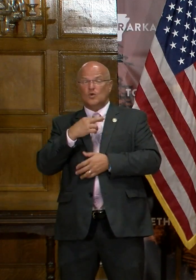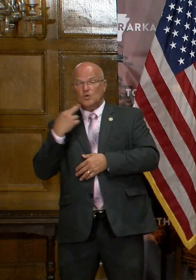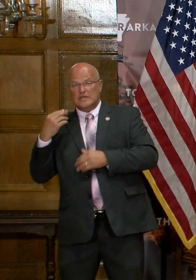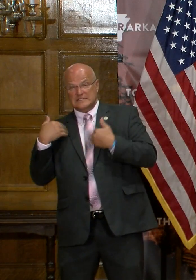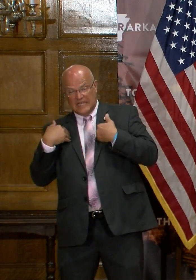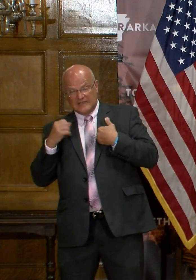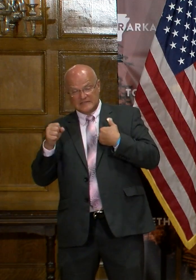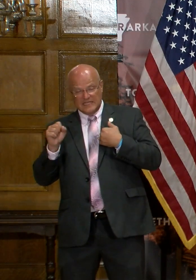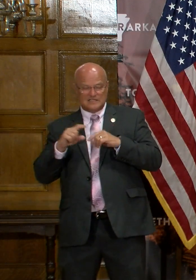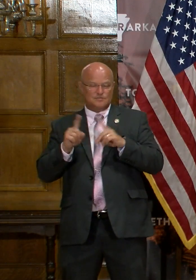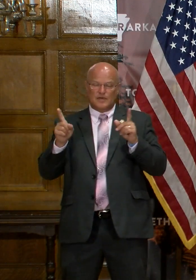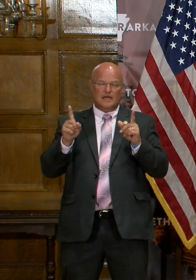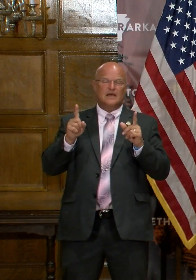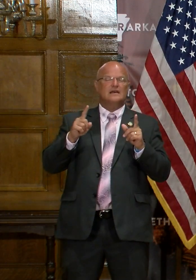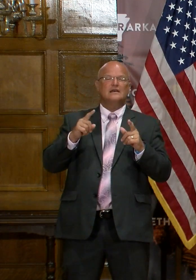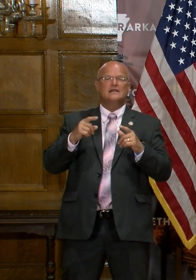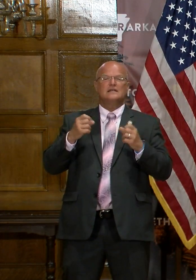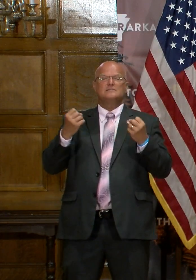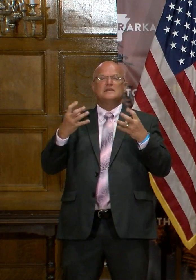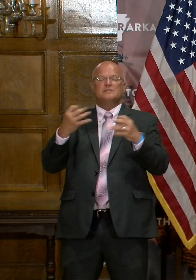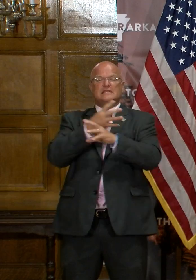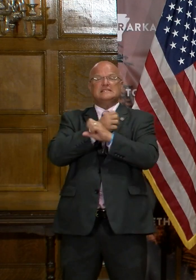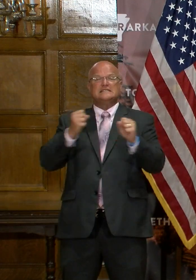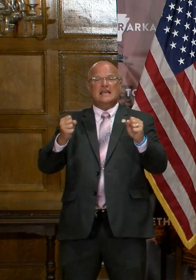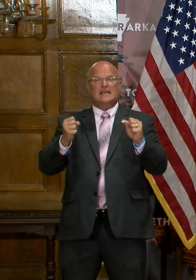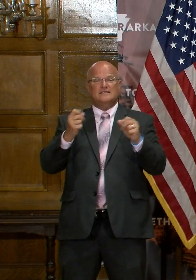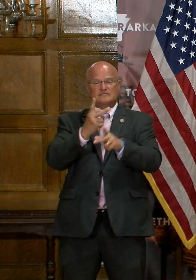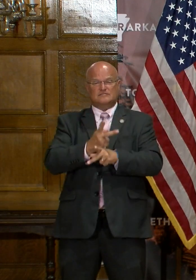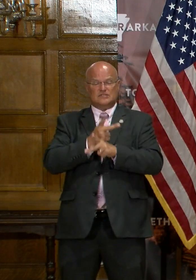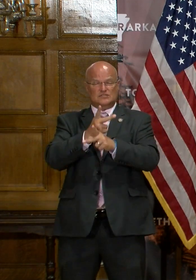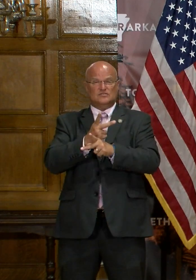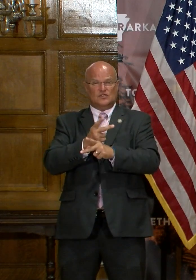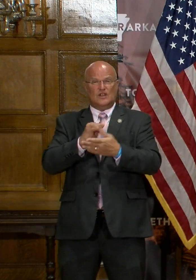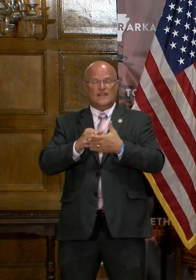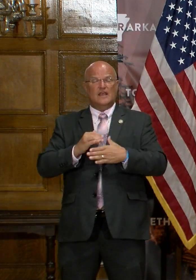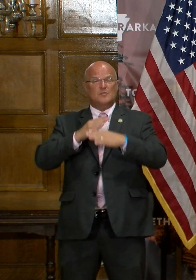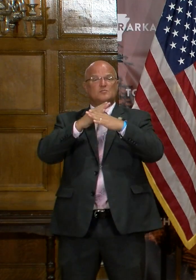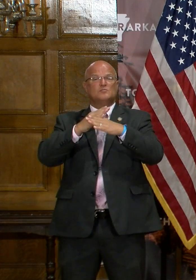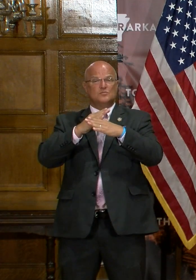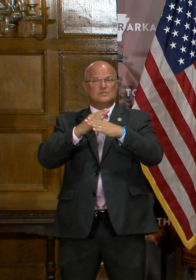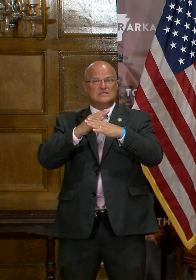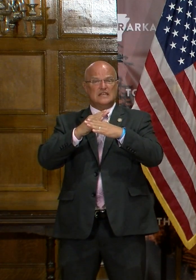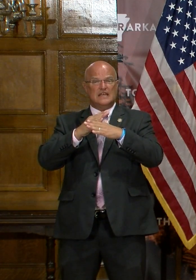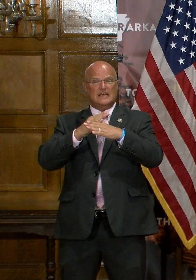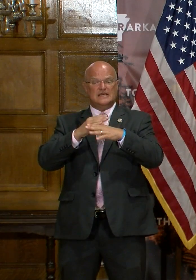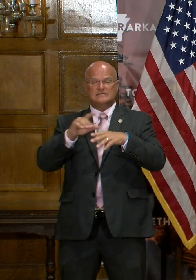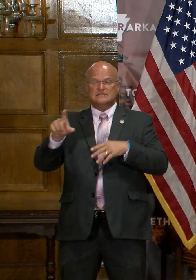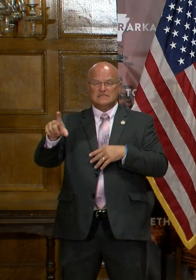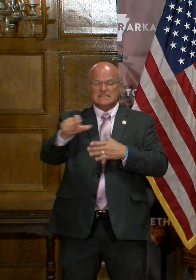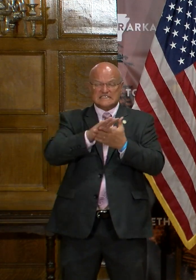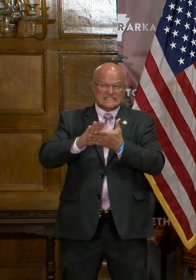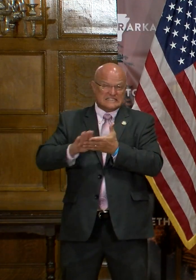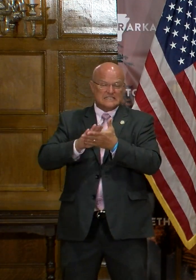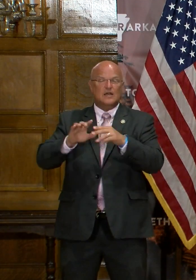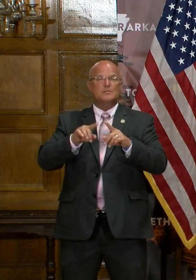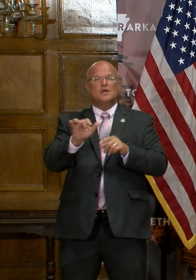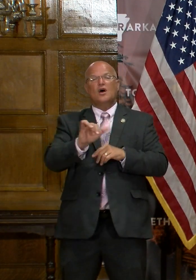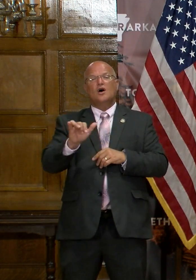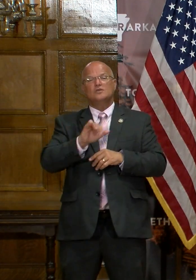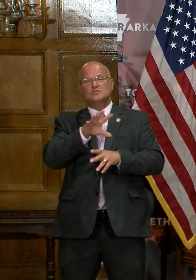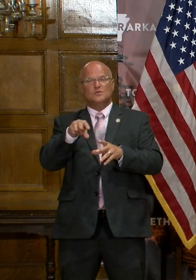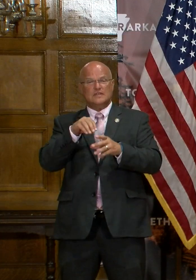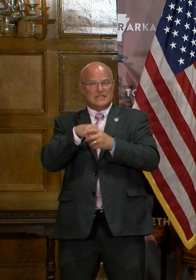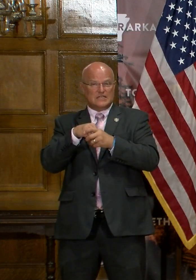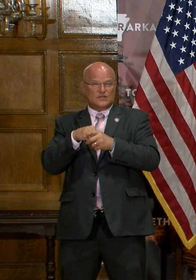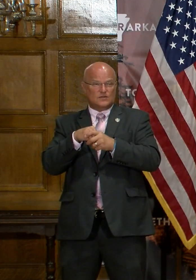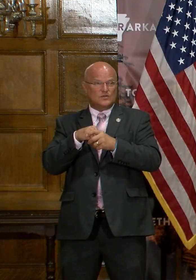good plan with a lot of safety precautions that include the sanitizing, but it also